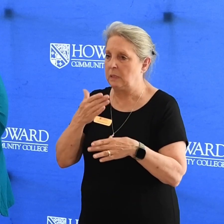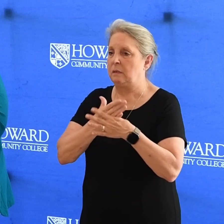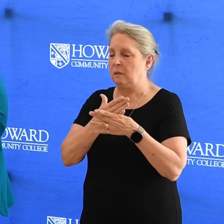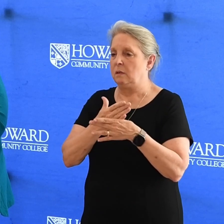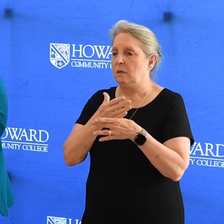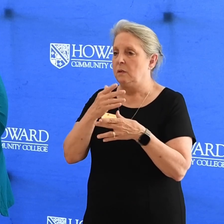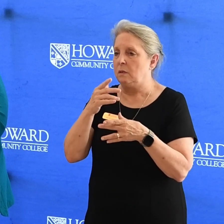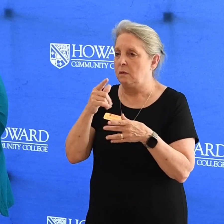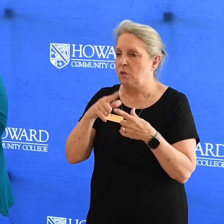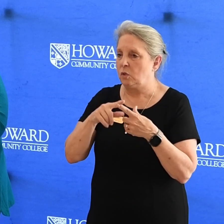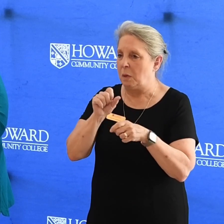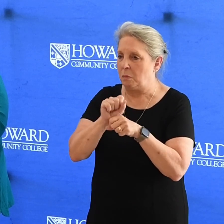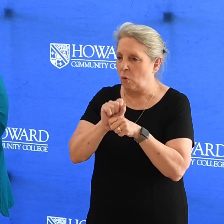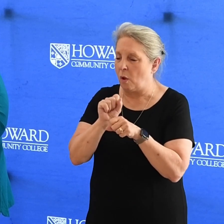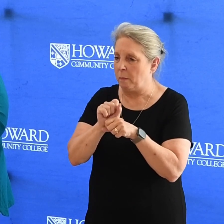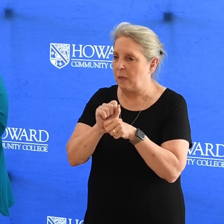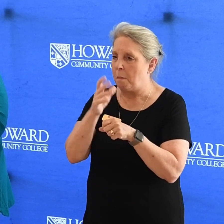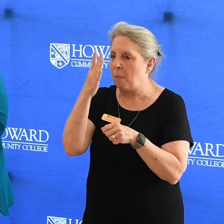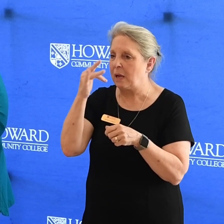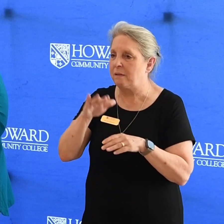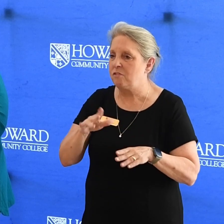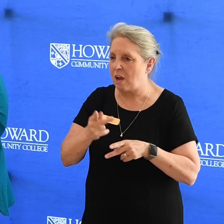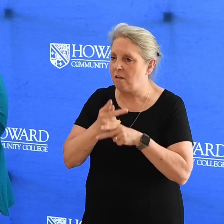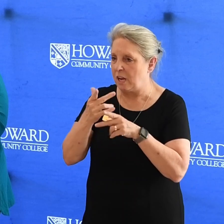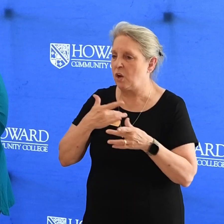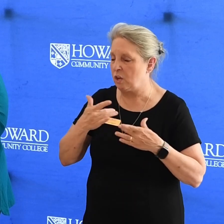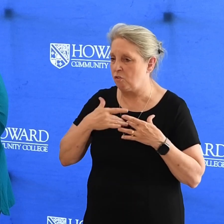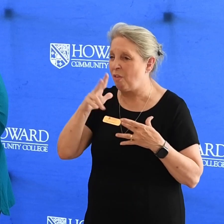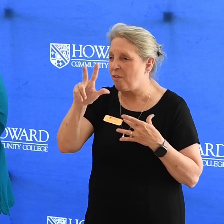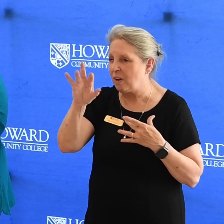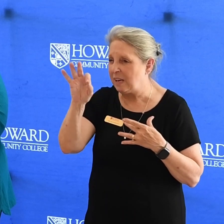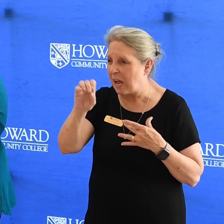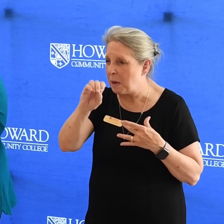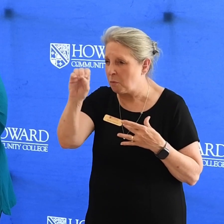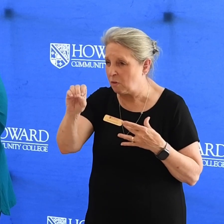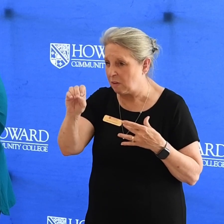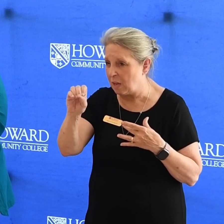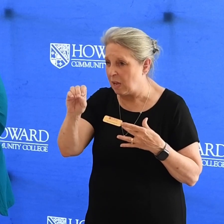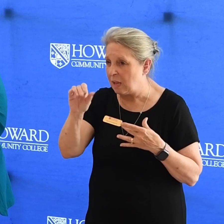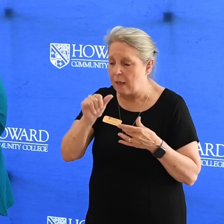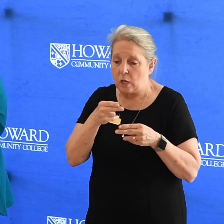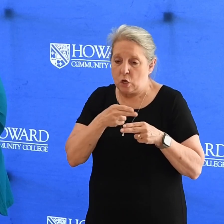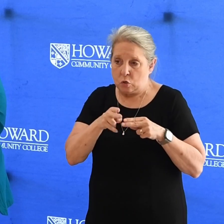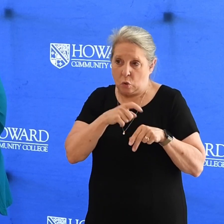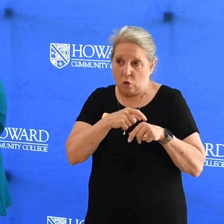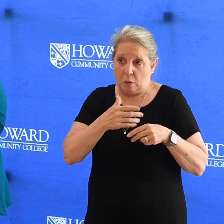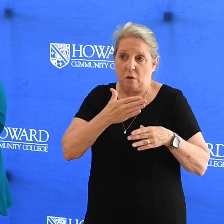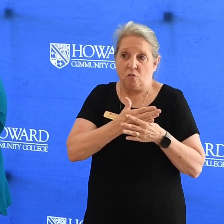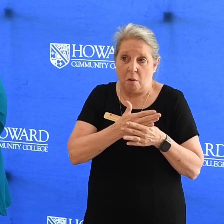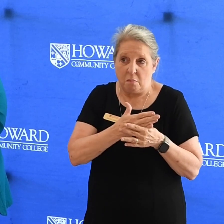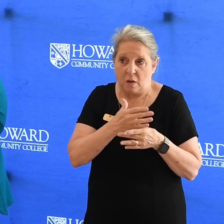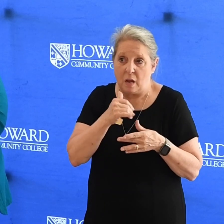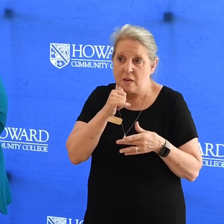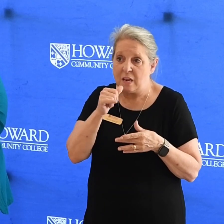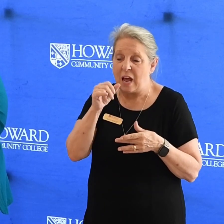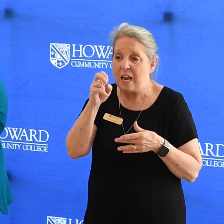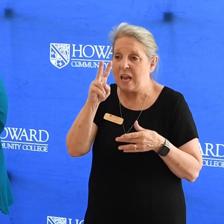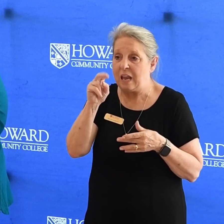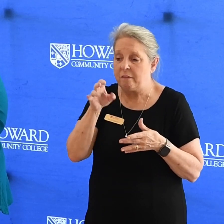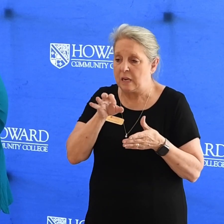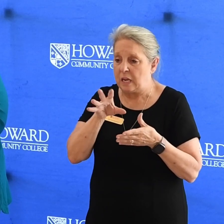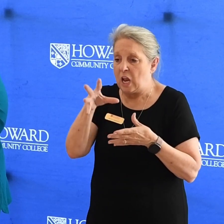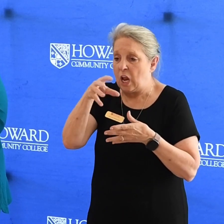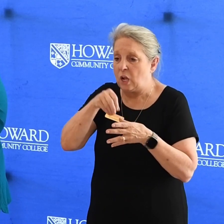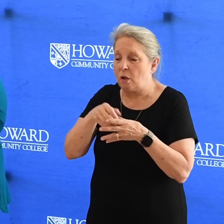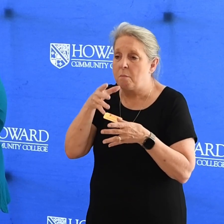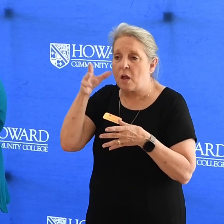childcare issues. 49%. And those are short-term disruptions, so that doesn't even count